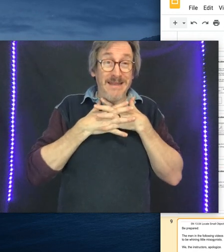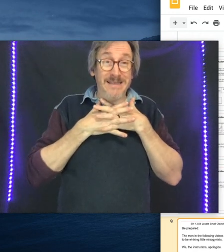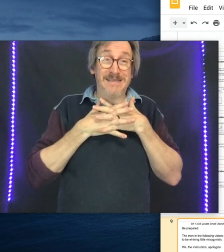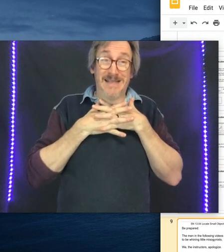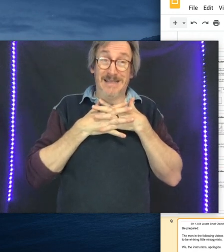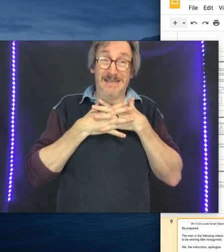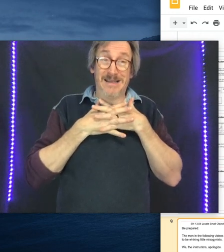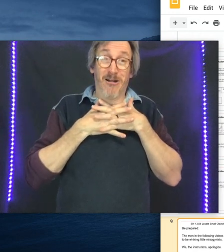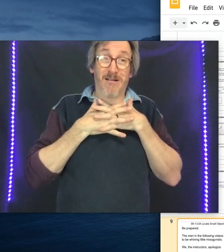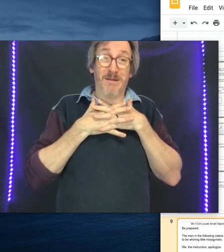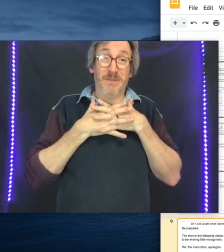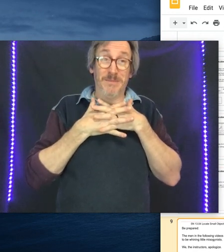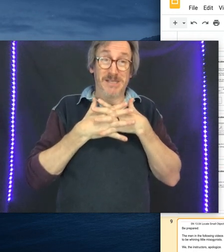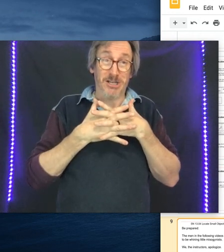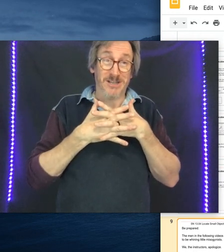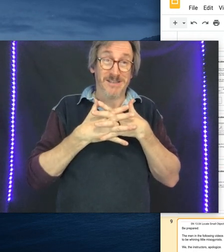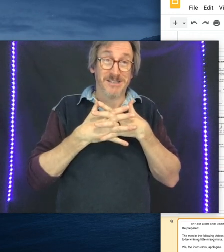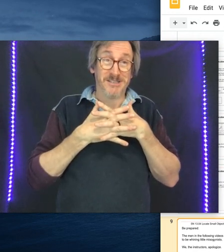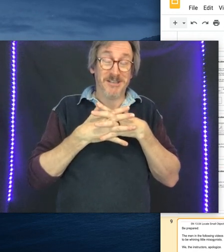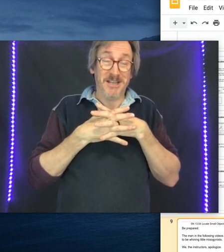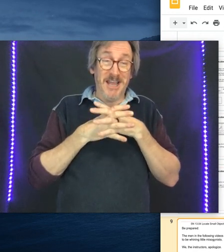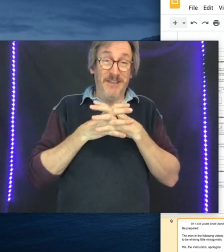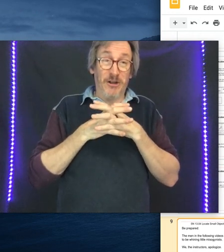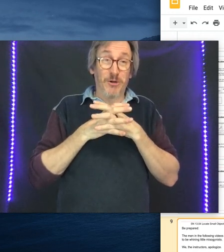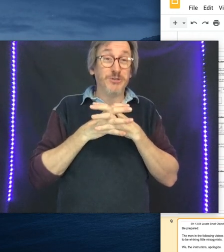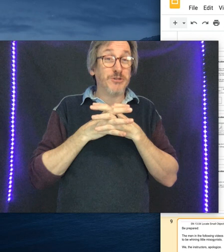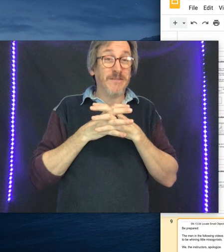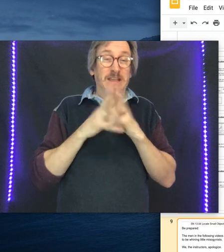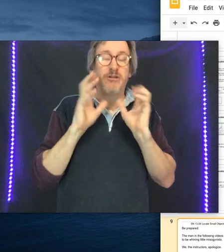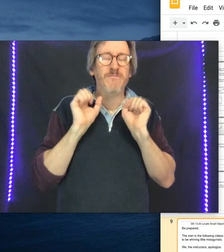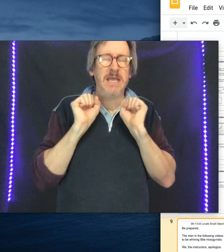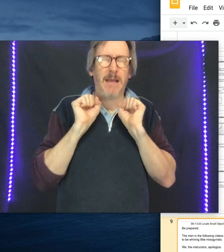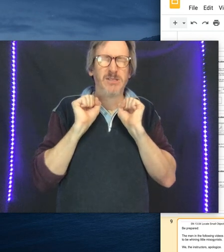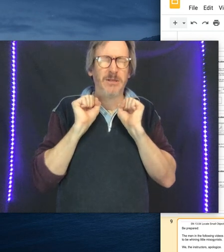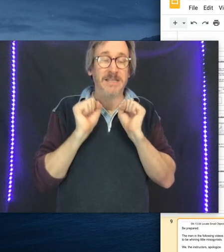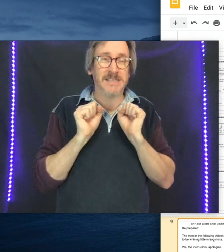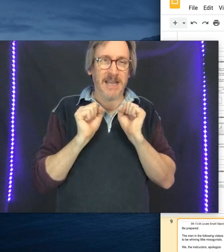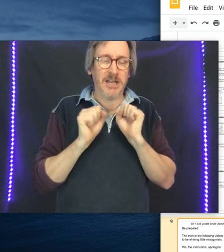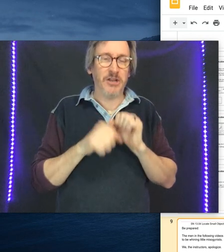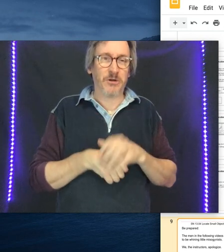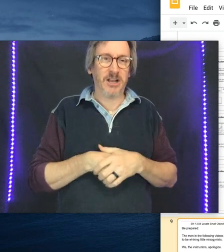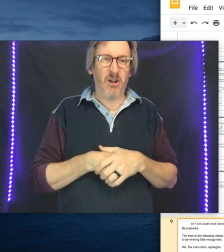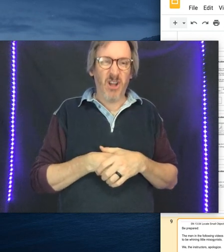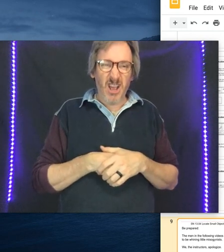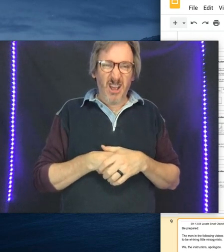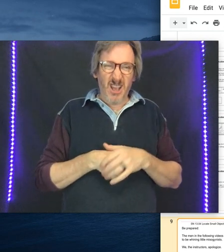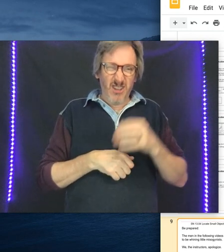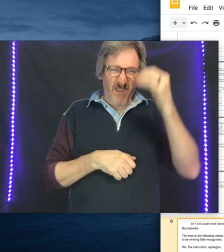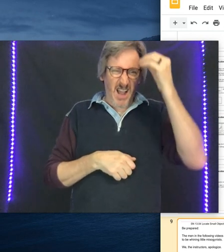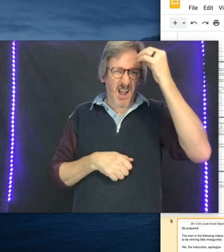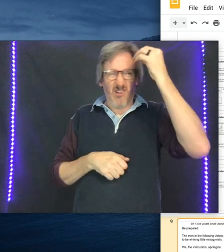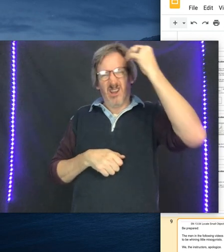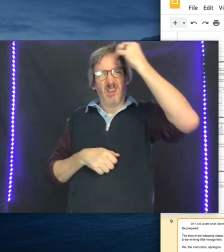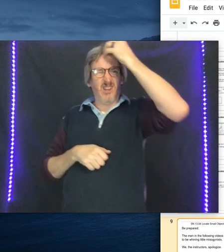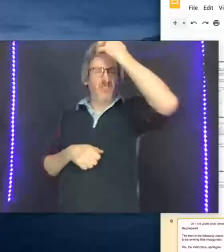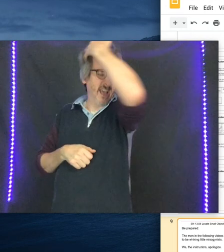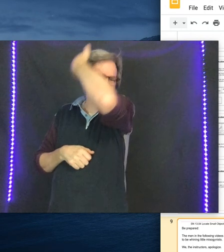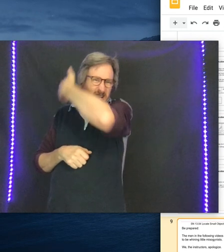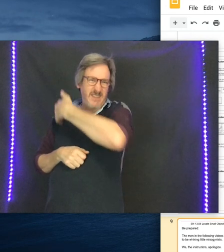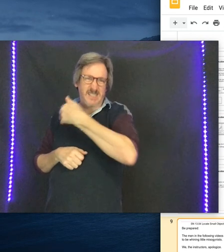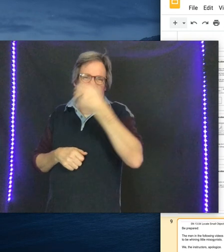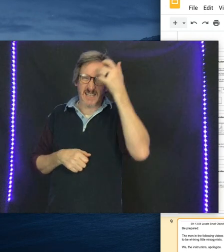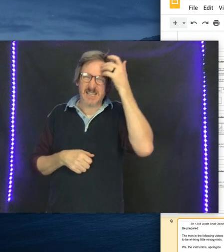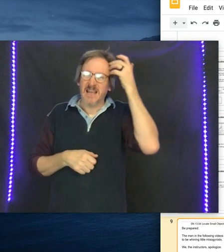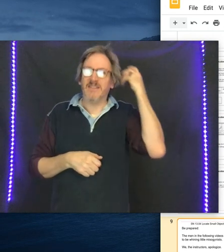men in these scenes are complete misogynists, and they are going to drive me absolutely insane, and you're going to go, wow, who the